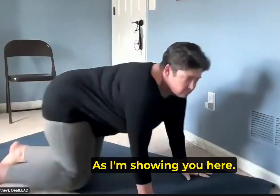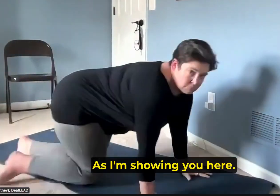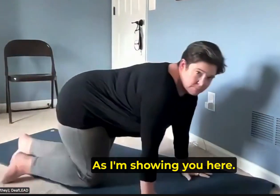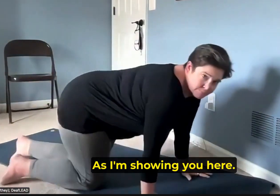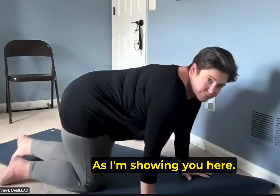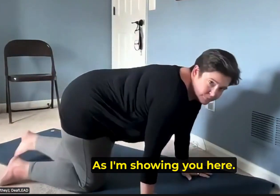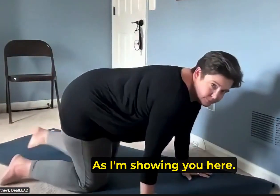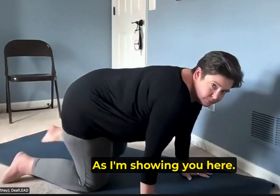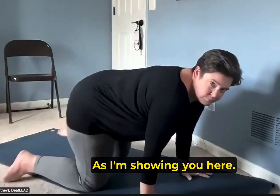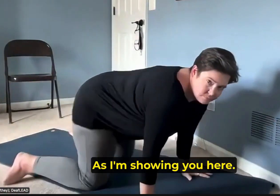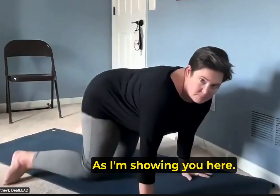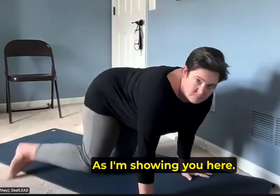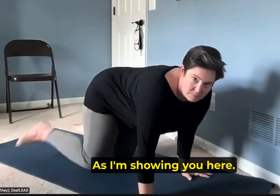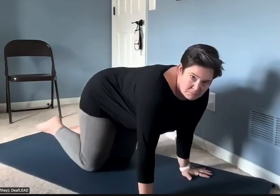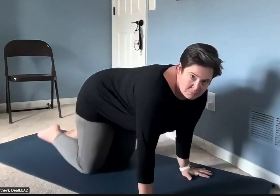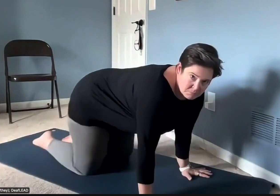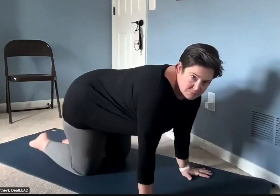as I'm showing you here.